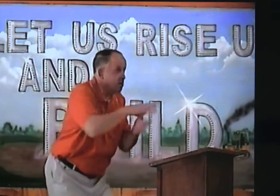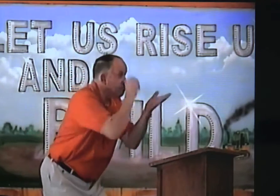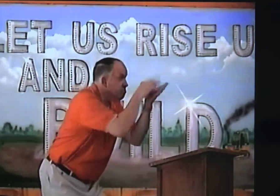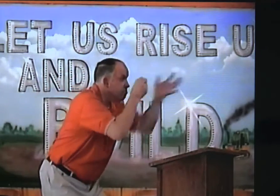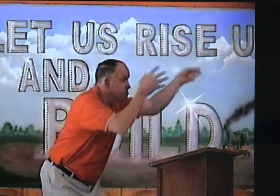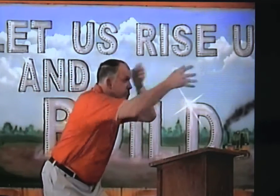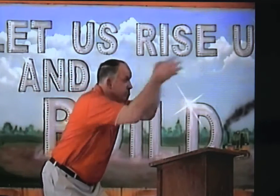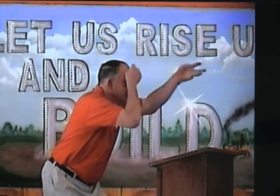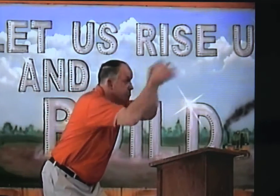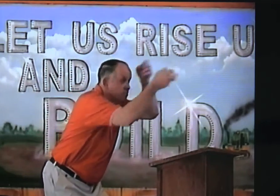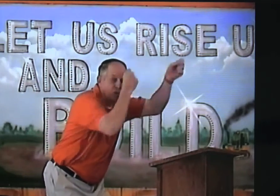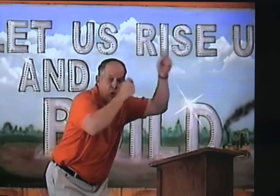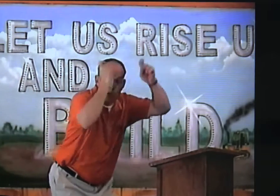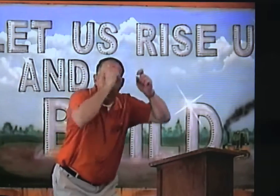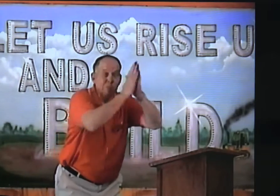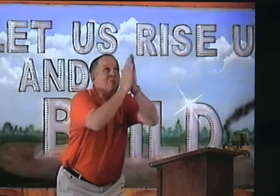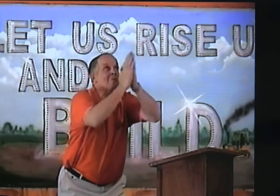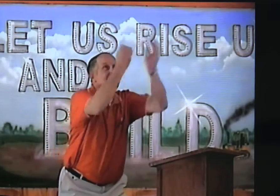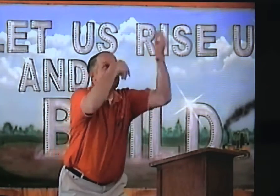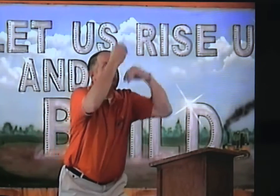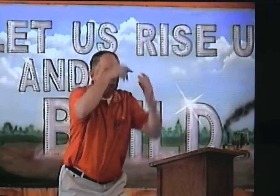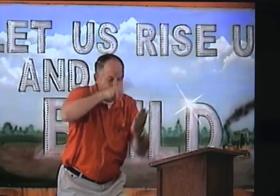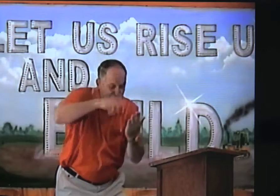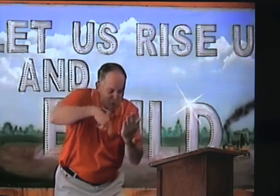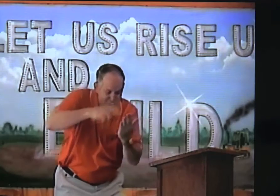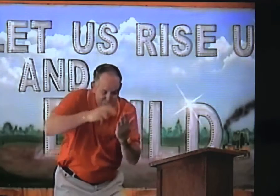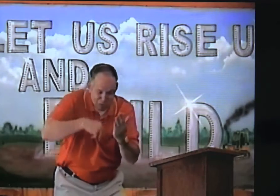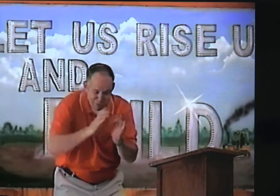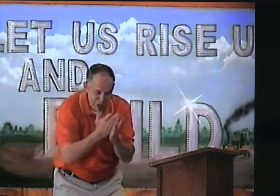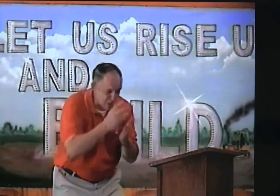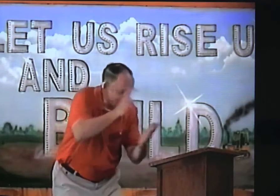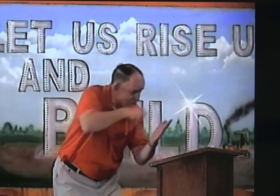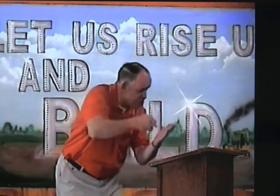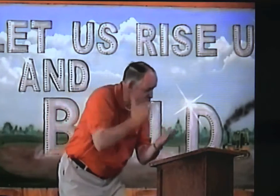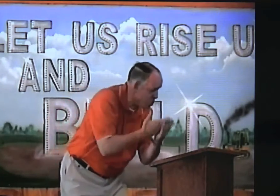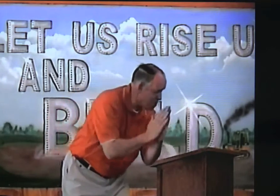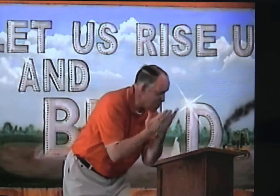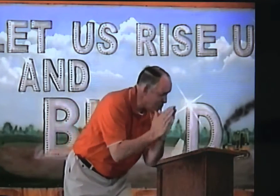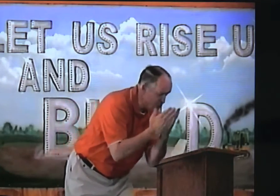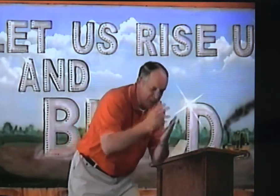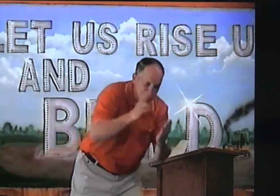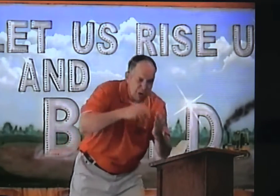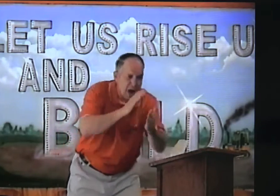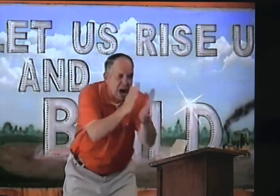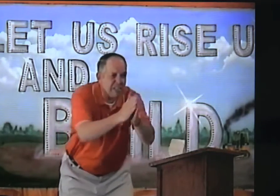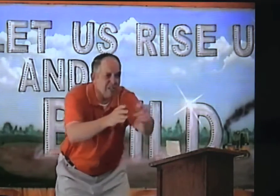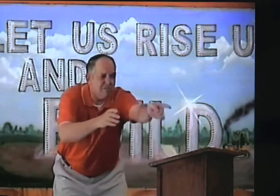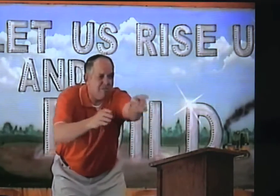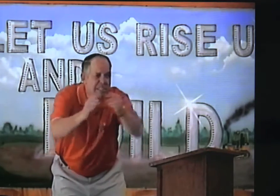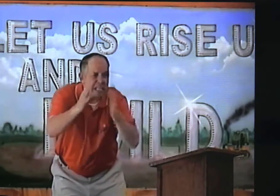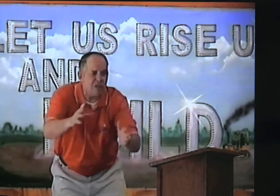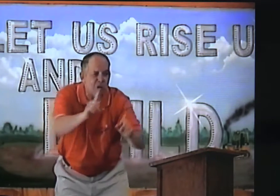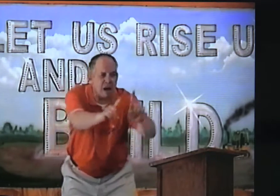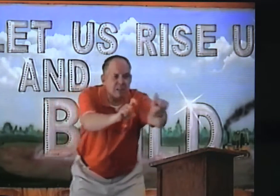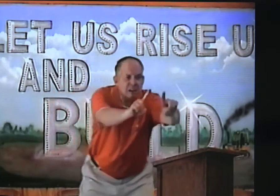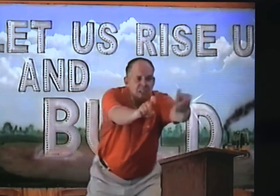because your mind is full of wisdom, God's wisdom, and you read the Bible, you pray, you prepare yourself.